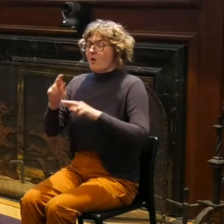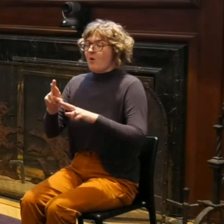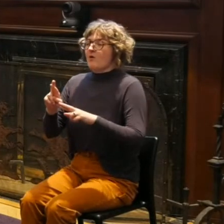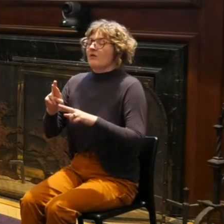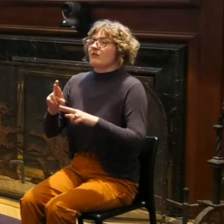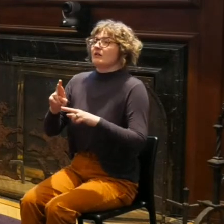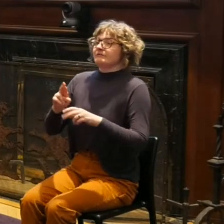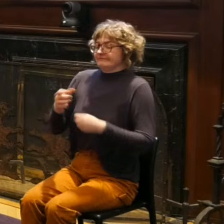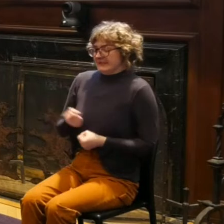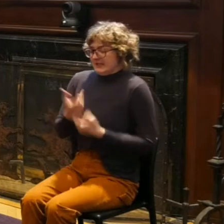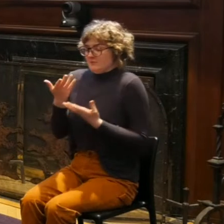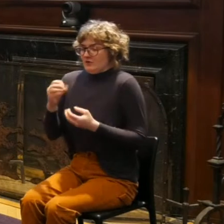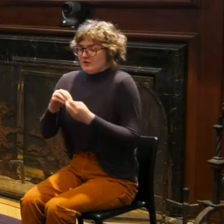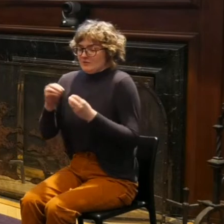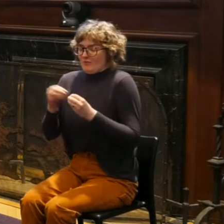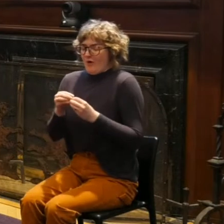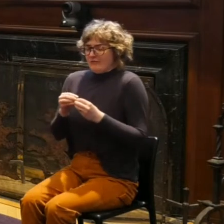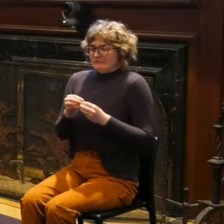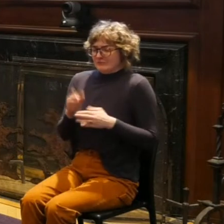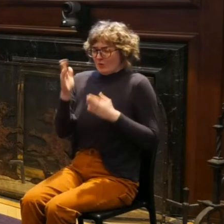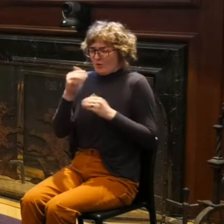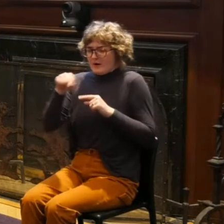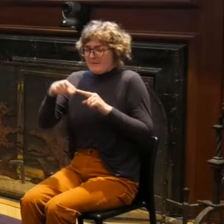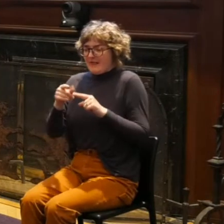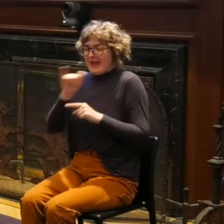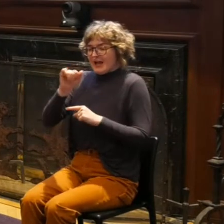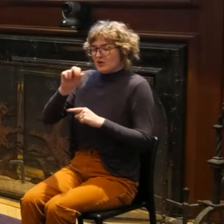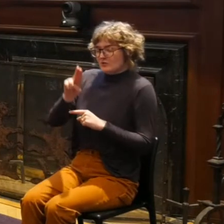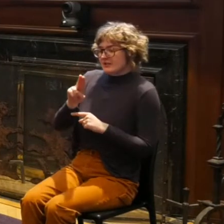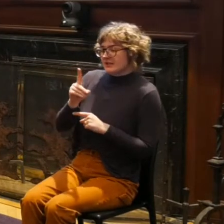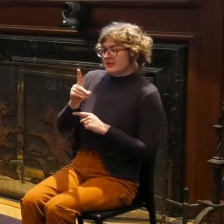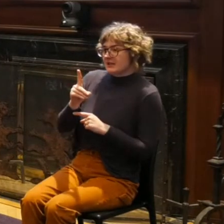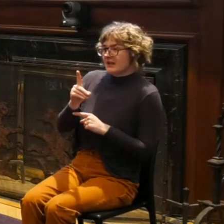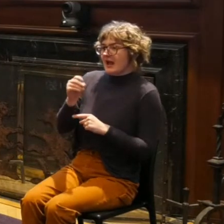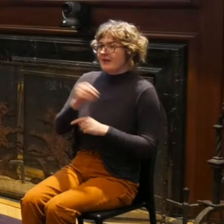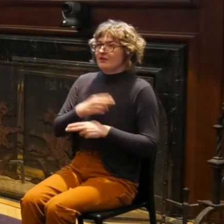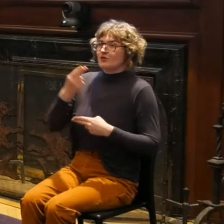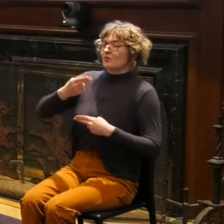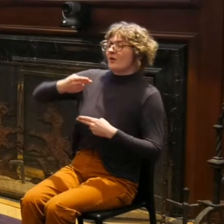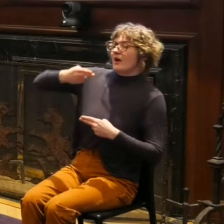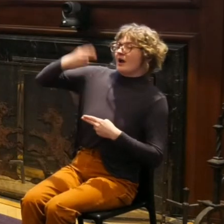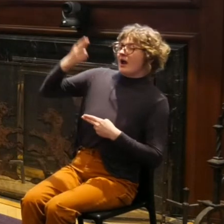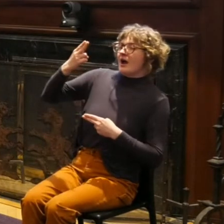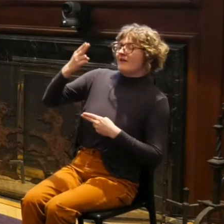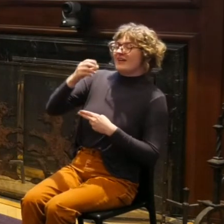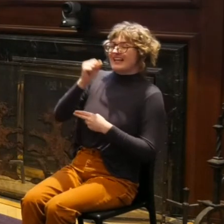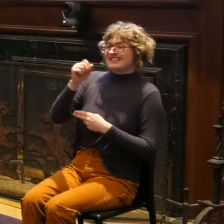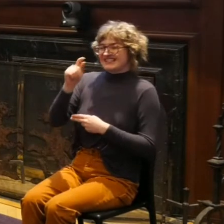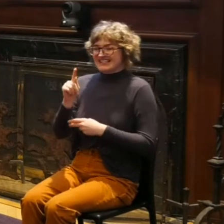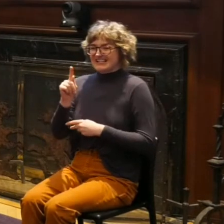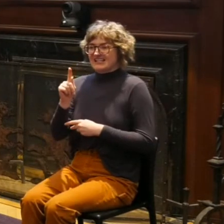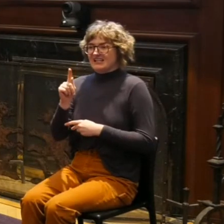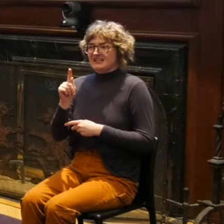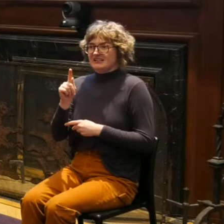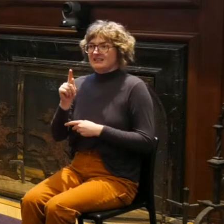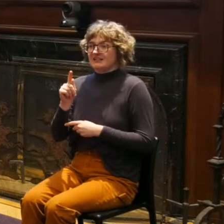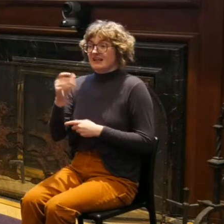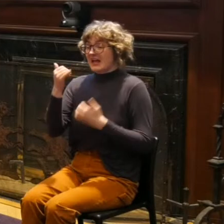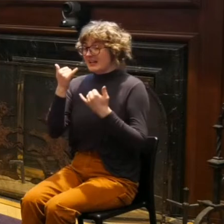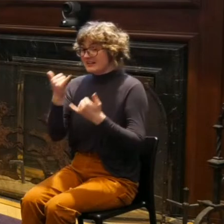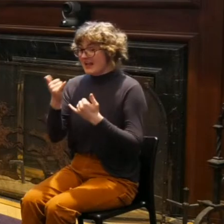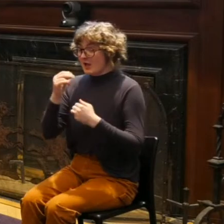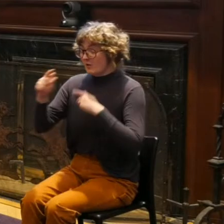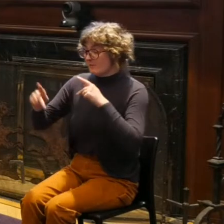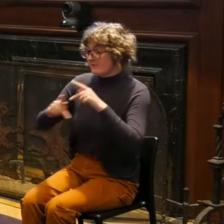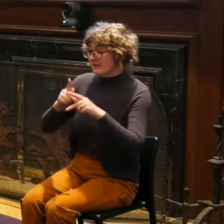have expressed more concern with the IUD and the extreme highness of the STDs. And now the